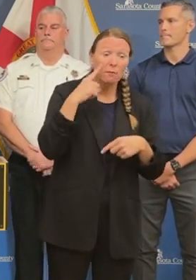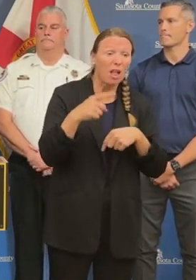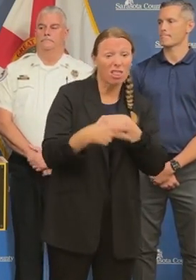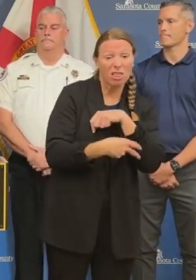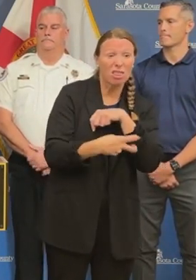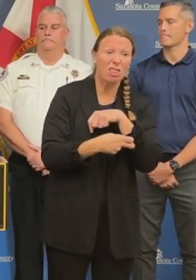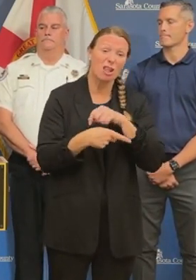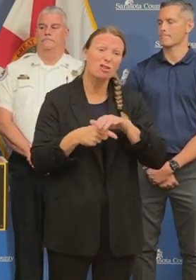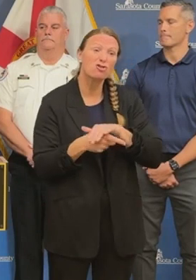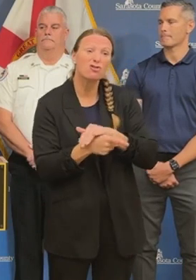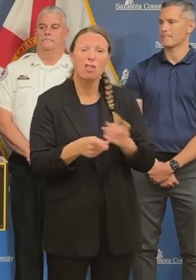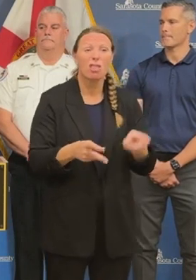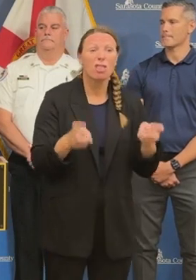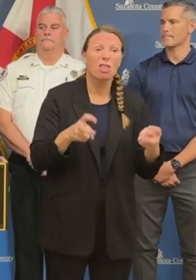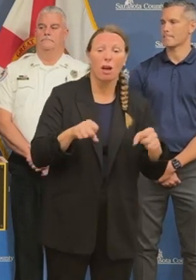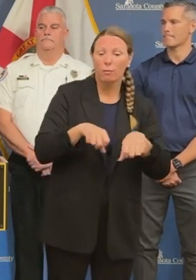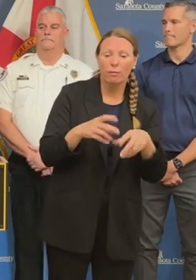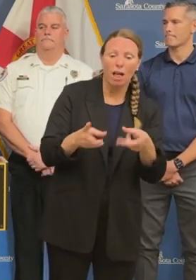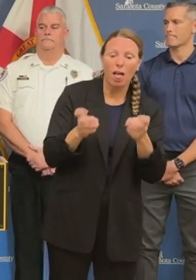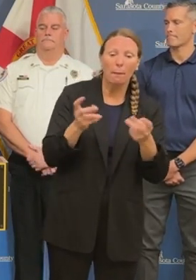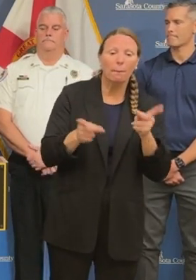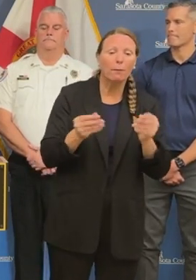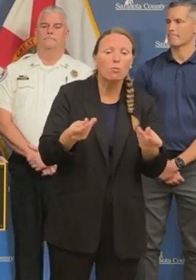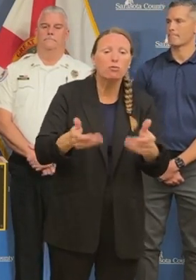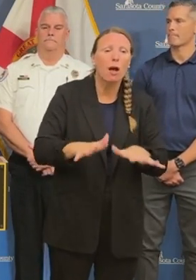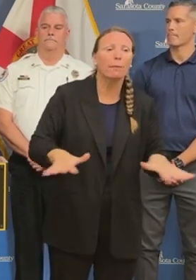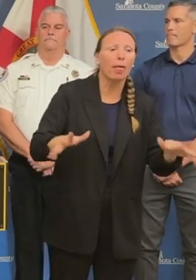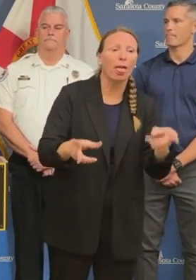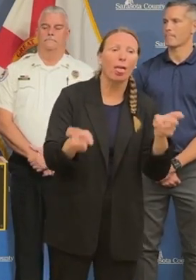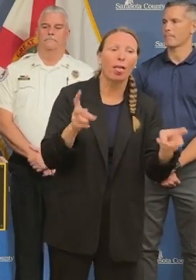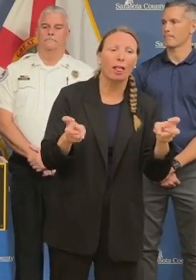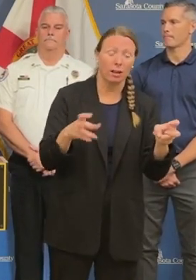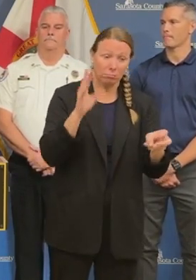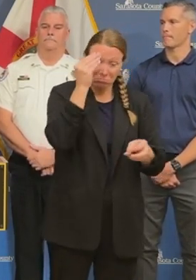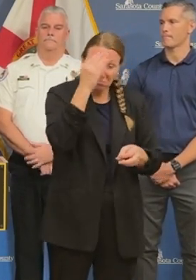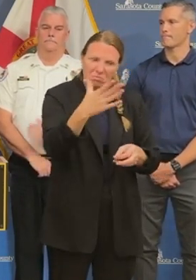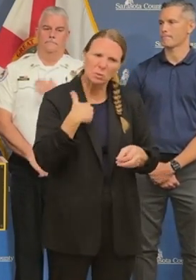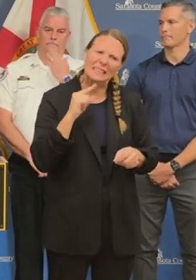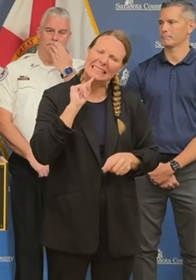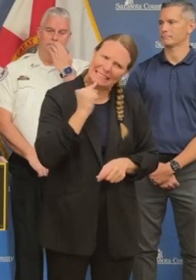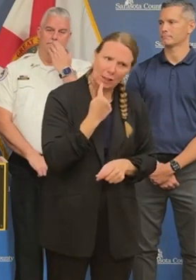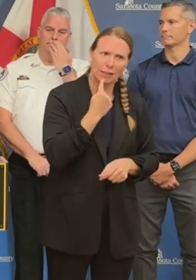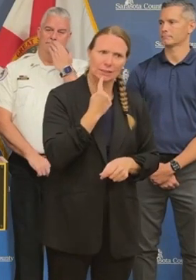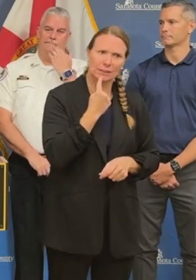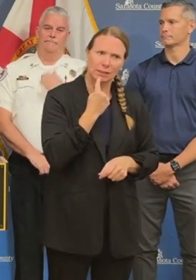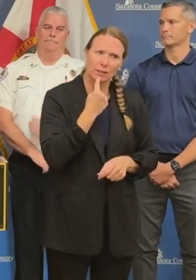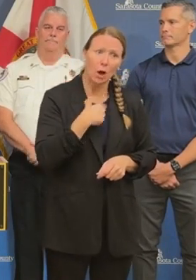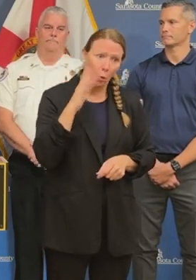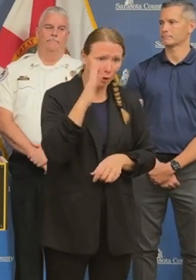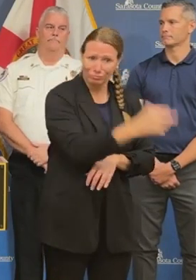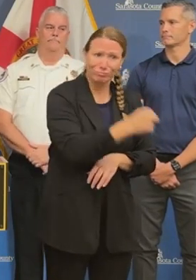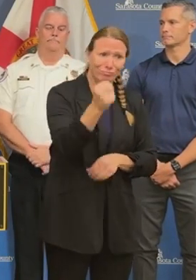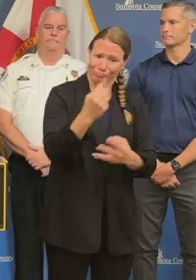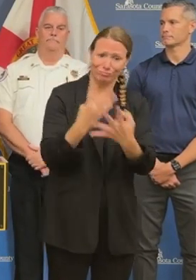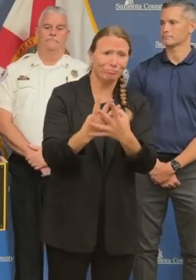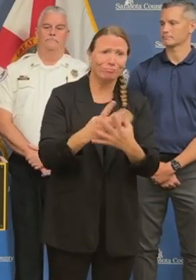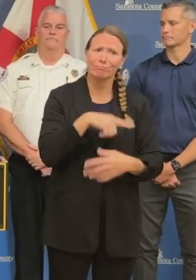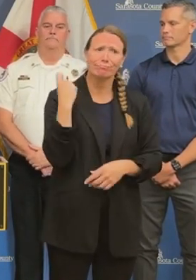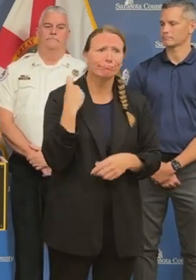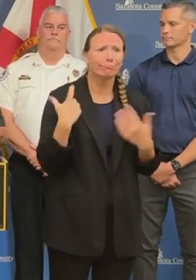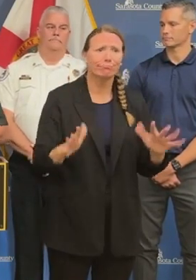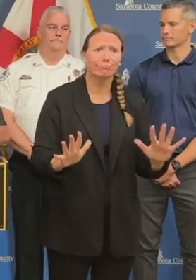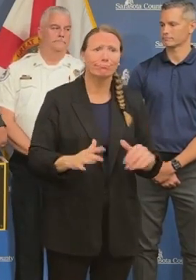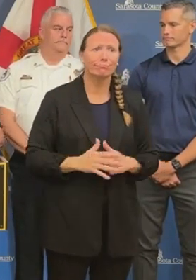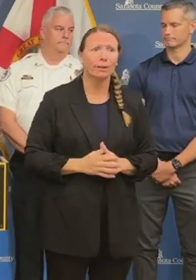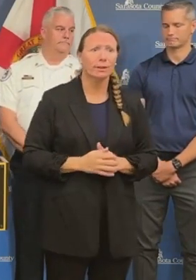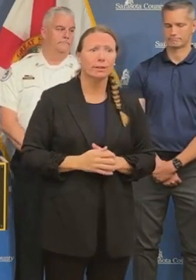stealing, disrupting our operations, we are extremely busy, but we'll take the time to put you in jail. So please don't do that. Thank you.